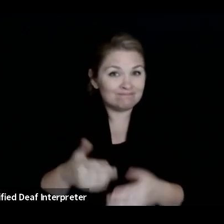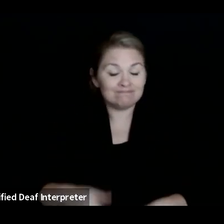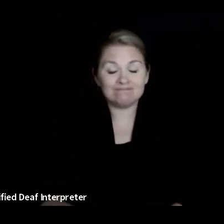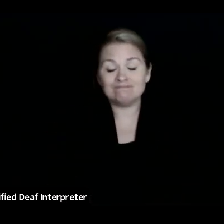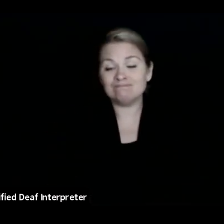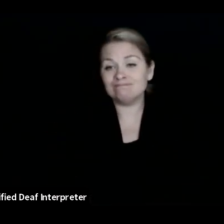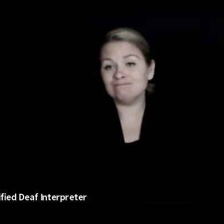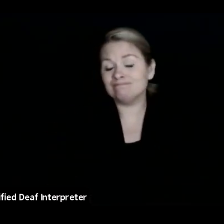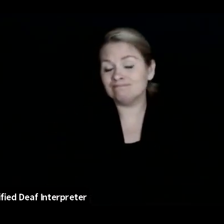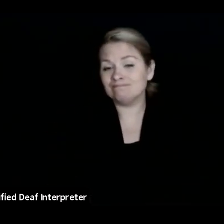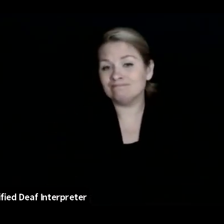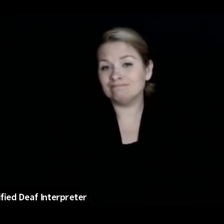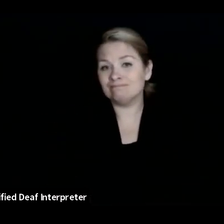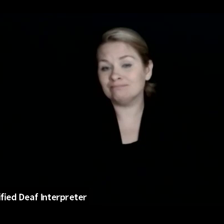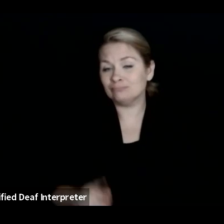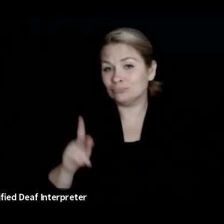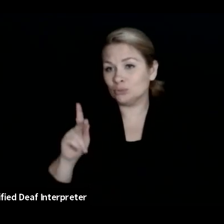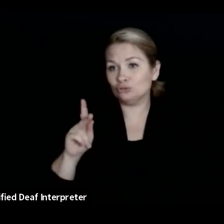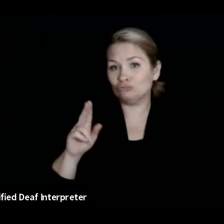Hello?